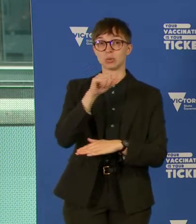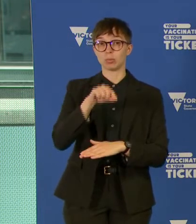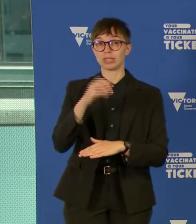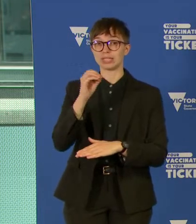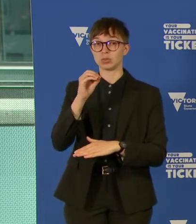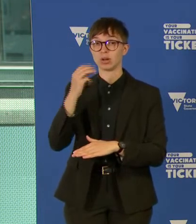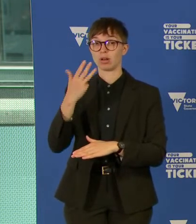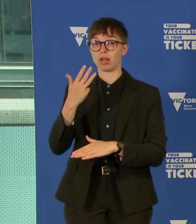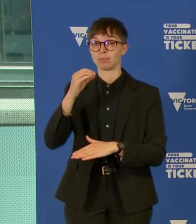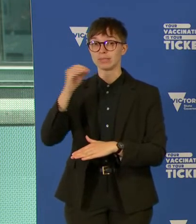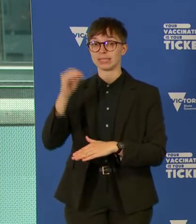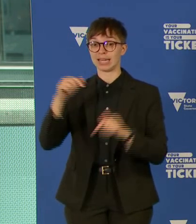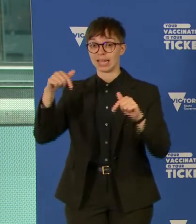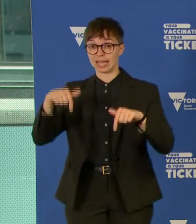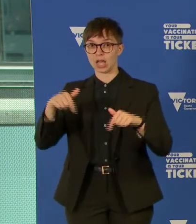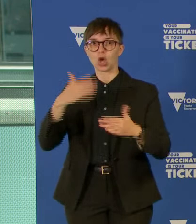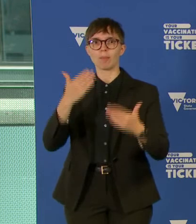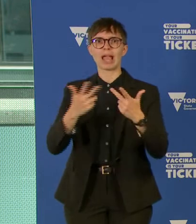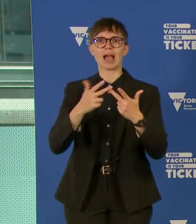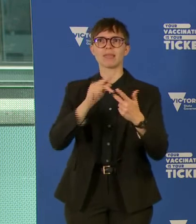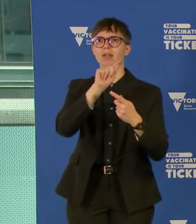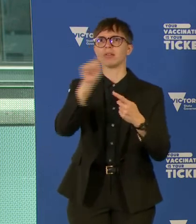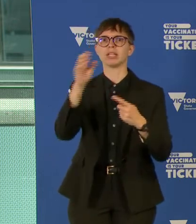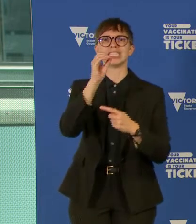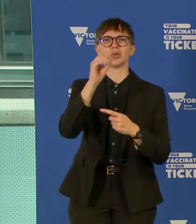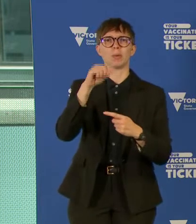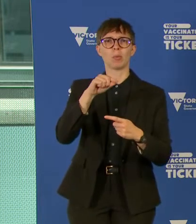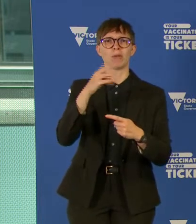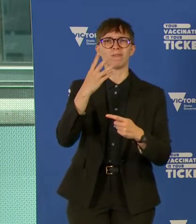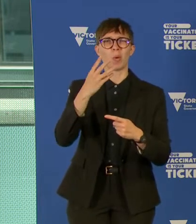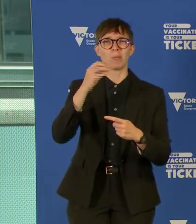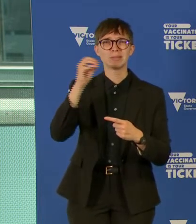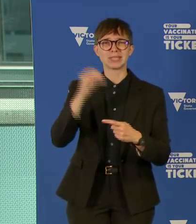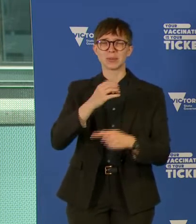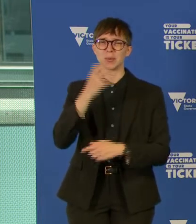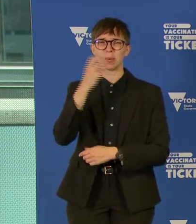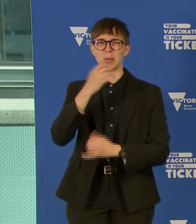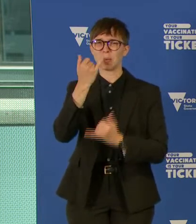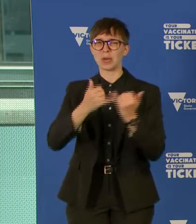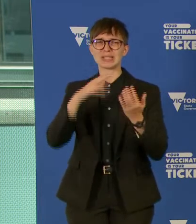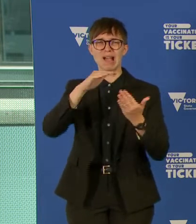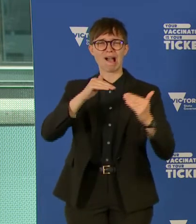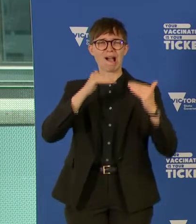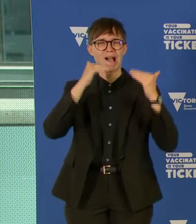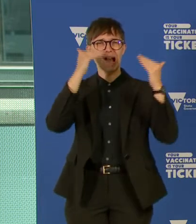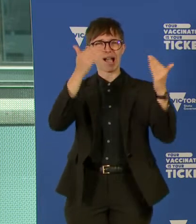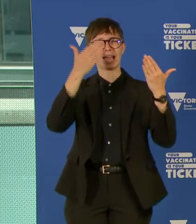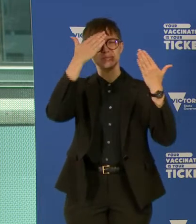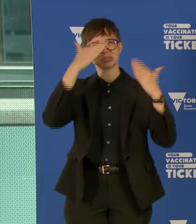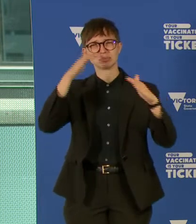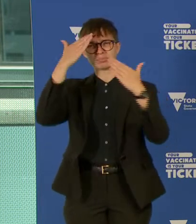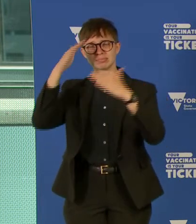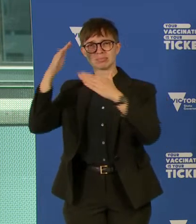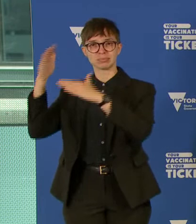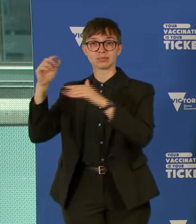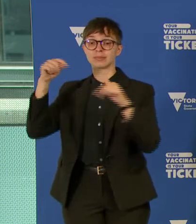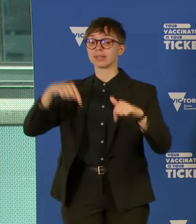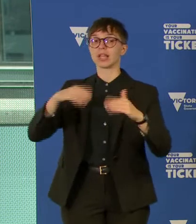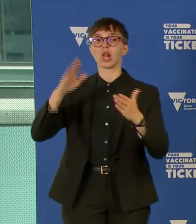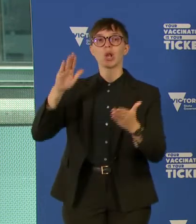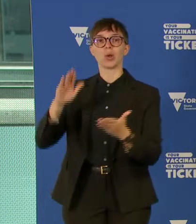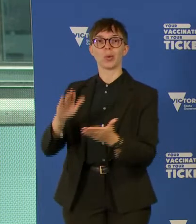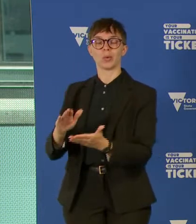the case numbers that we're seeing every day. But it is not a perfect vaccine for protecting us from getting infected in the first